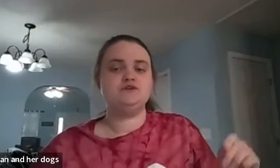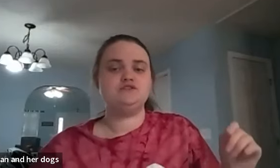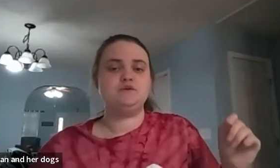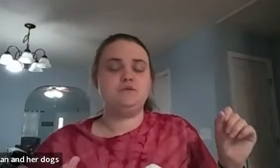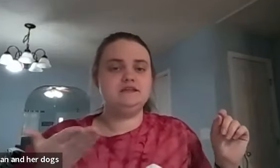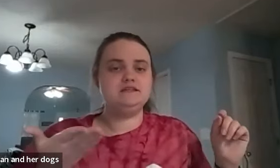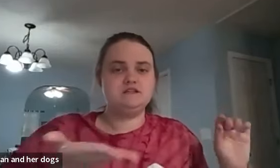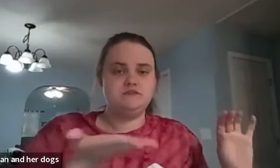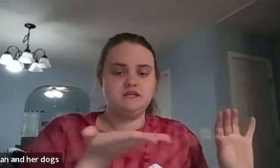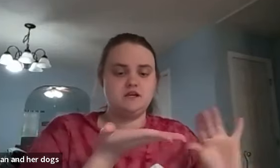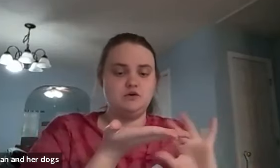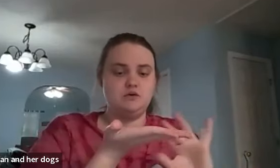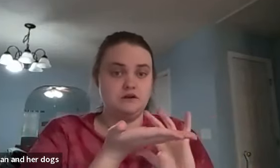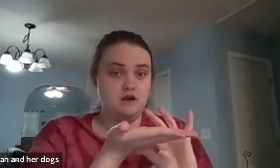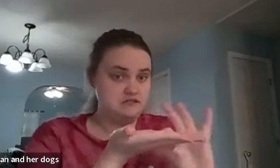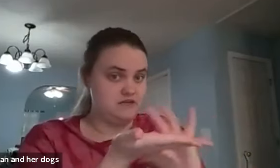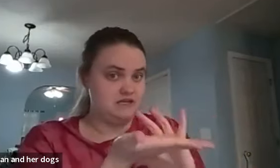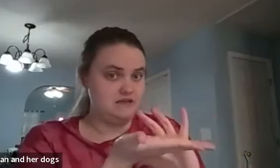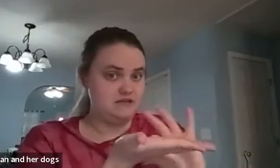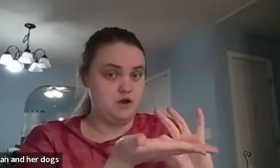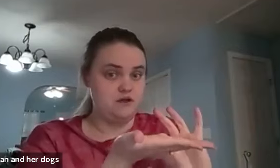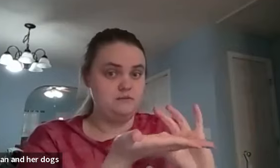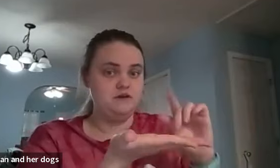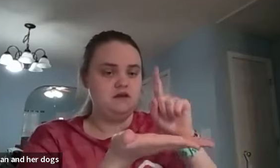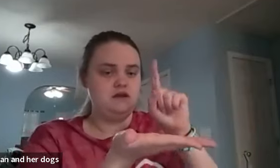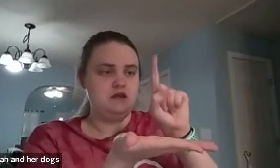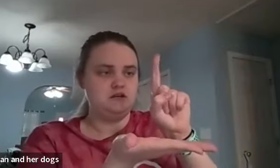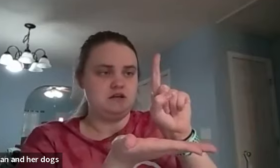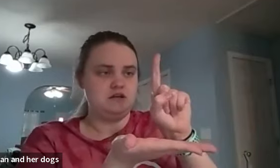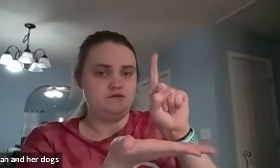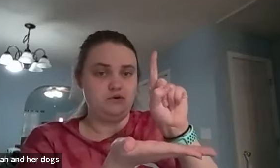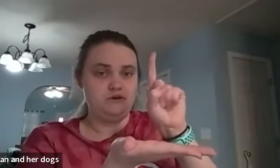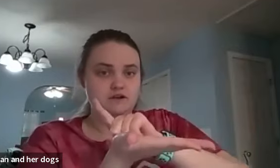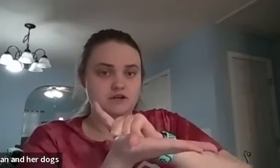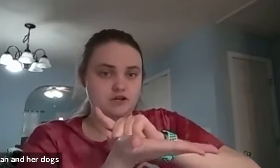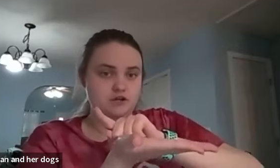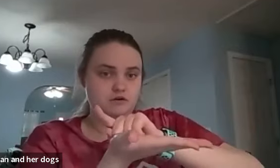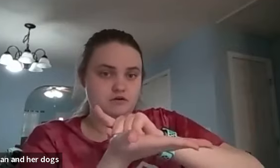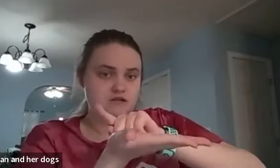So week is going to be your non-dominant is palm up, and you're going to have your pointer finger and you're going to go across it.